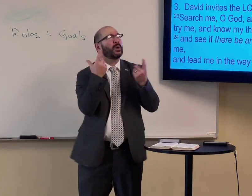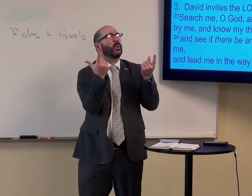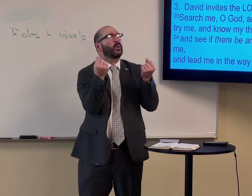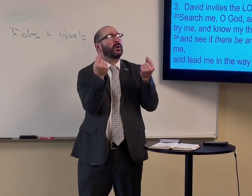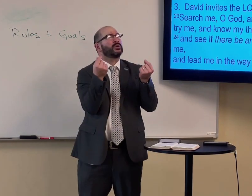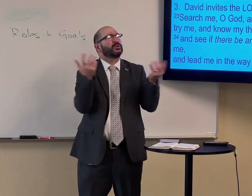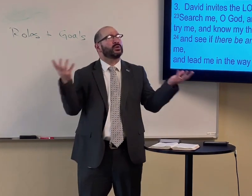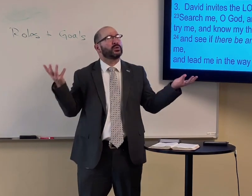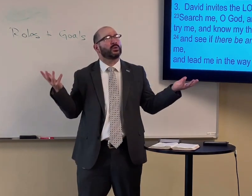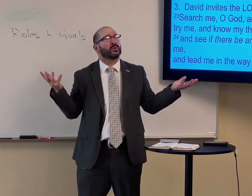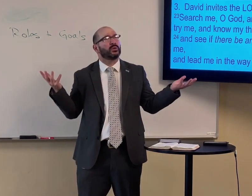Tell me what to do.